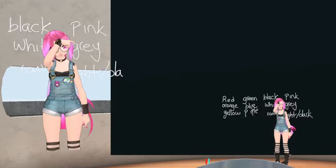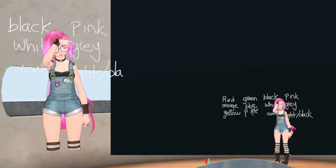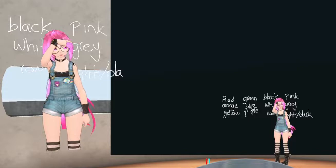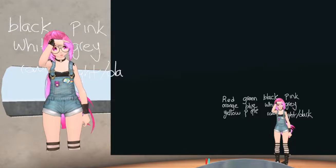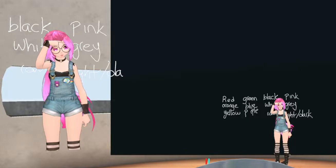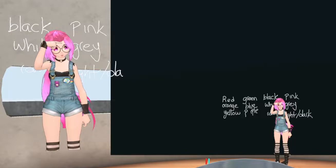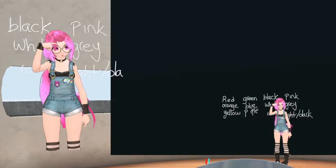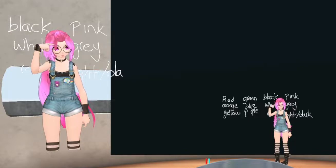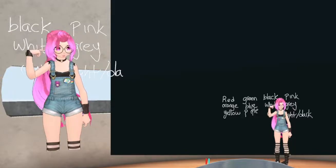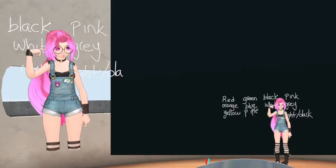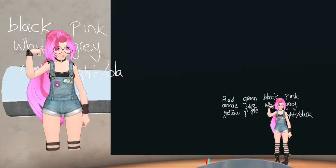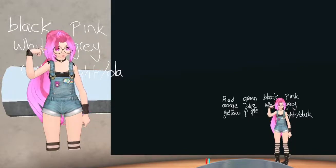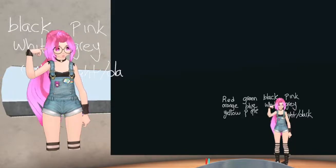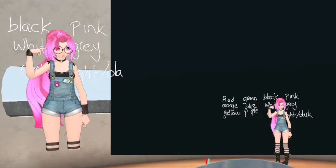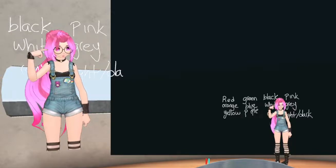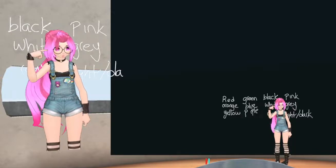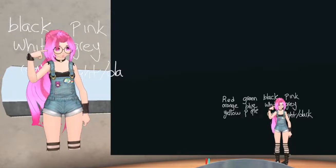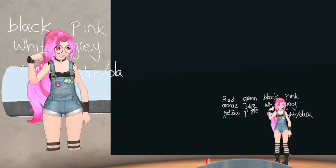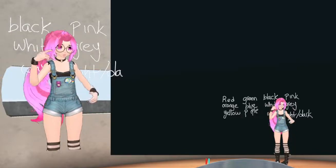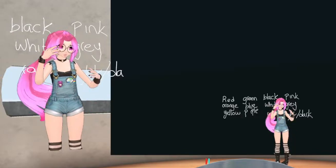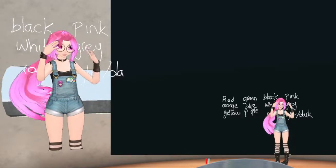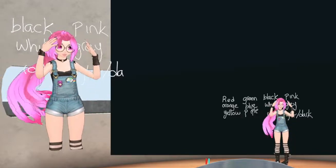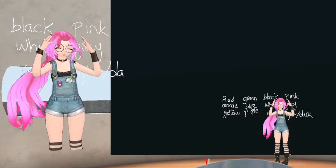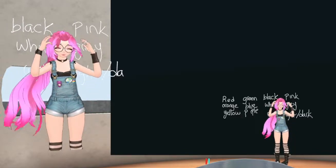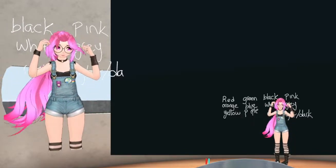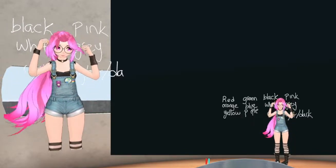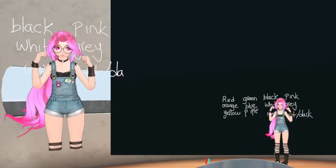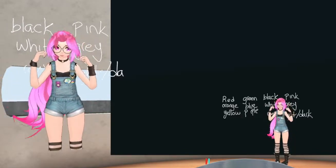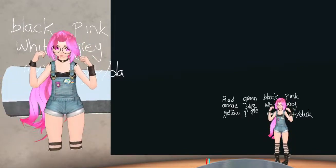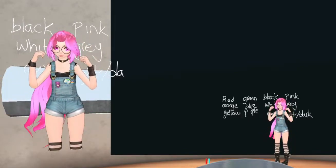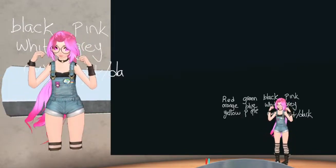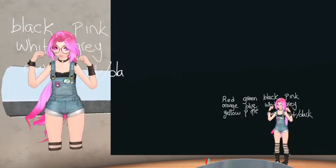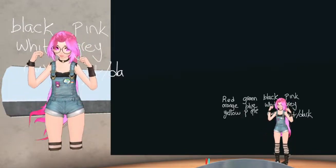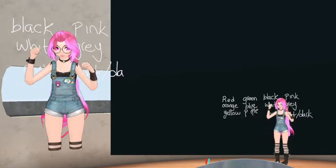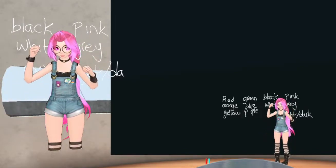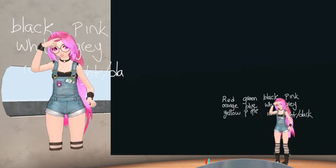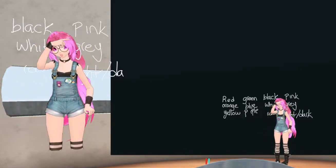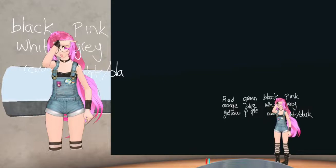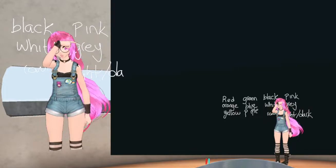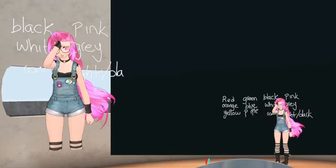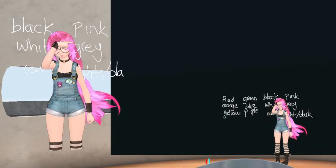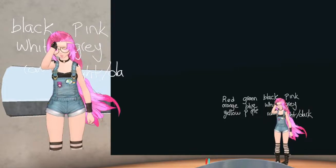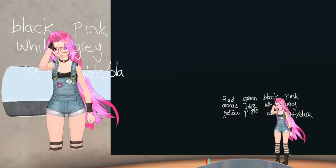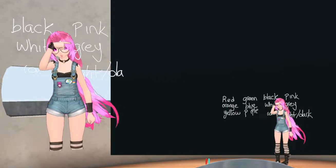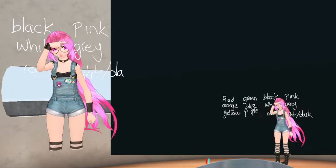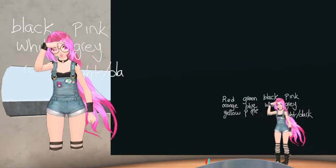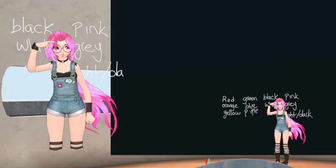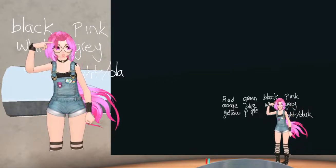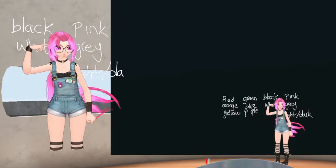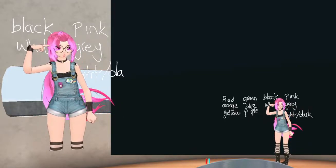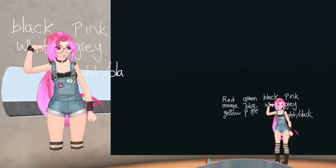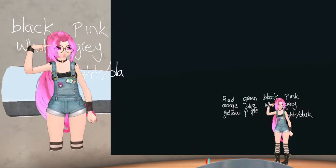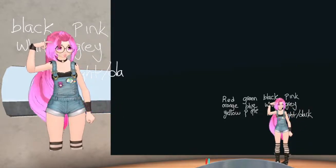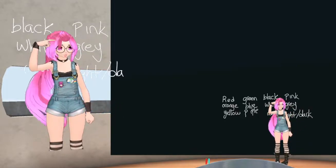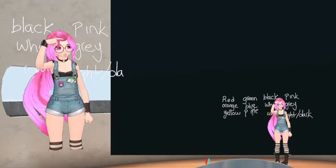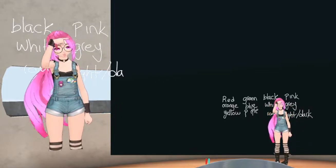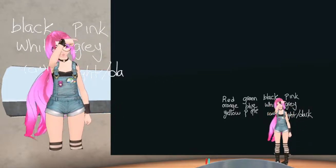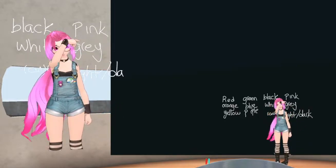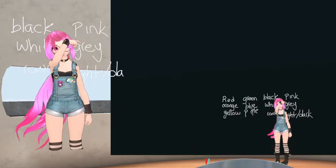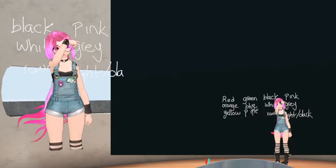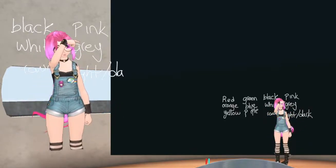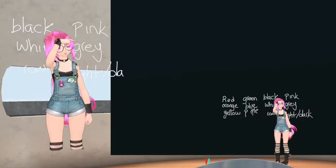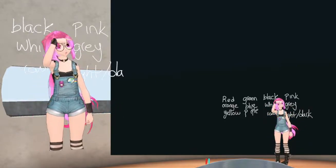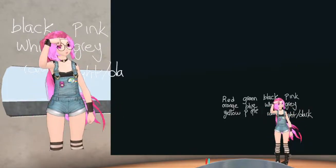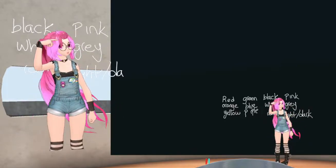this. Black. Like if you had a black beanie on your head, and you're showing the line where the beanie